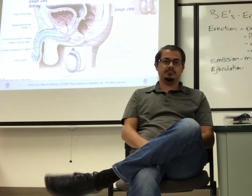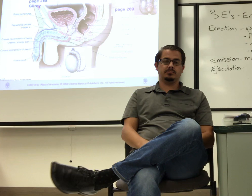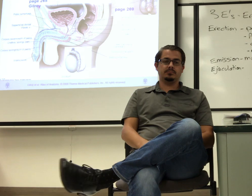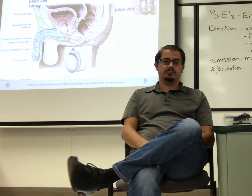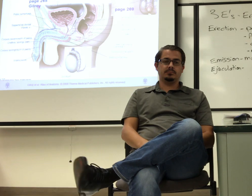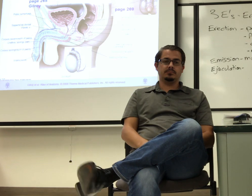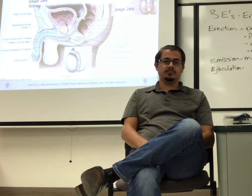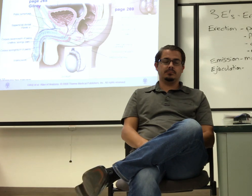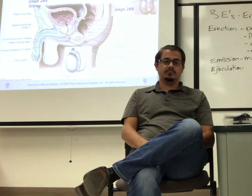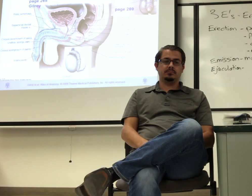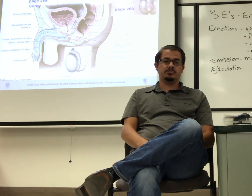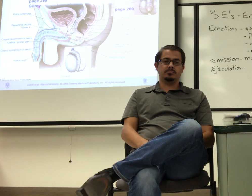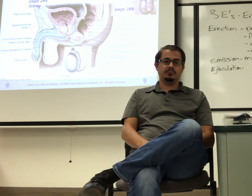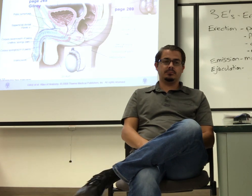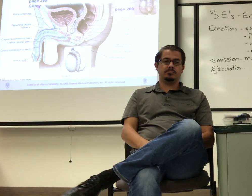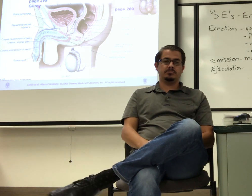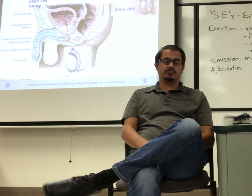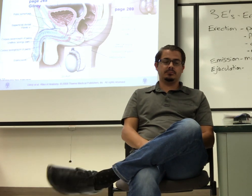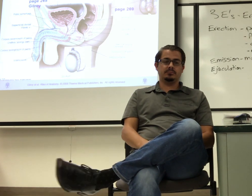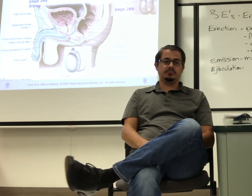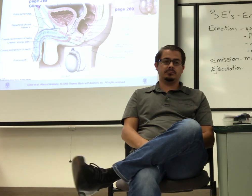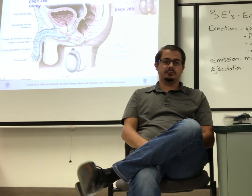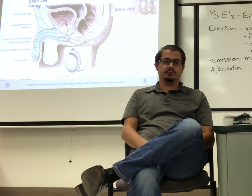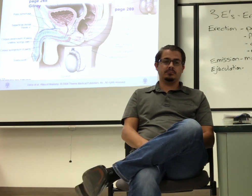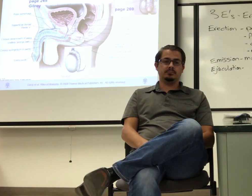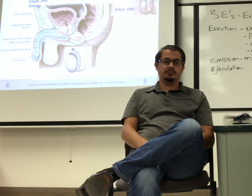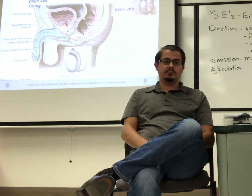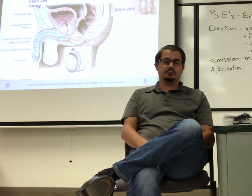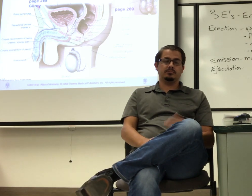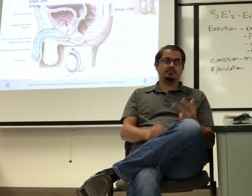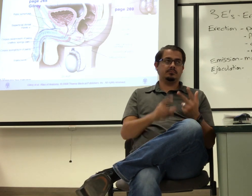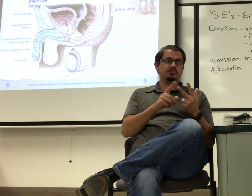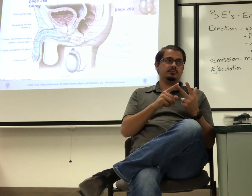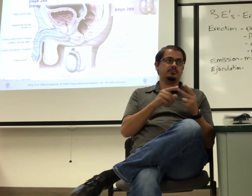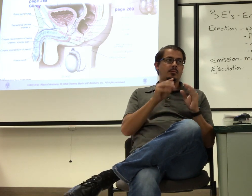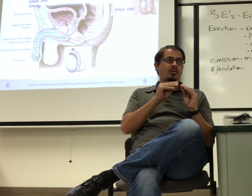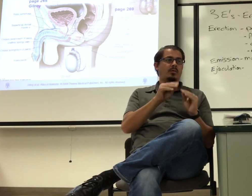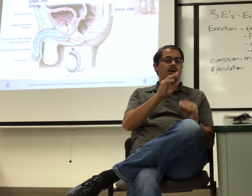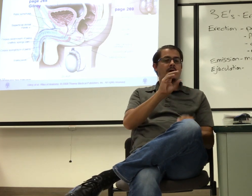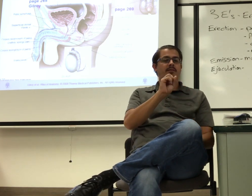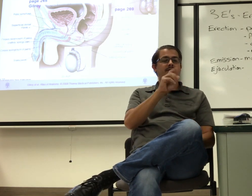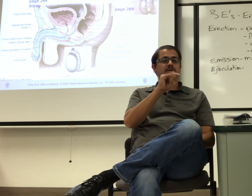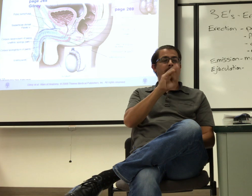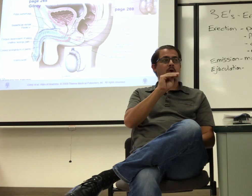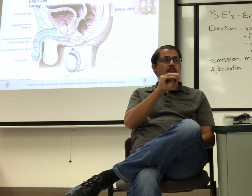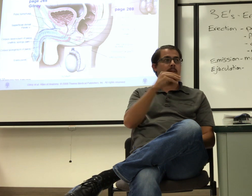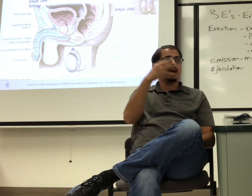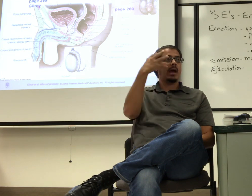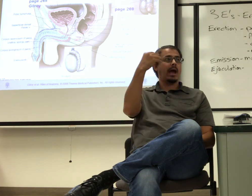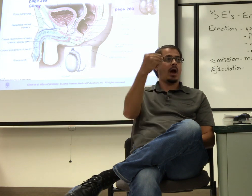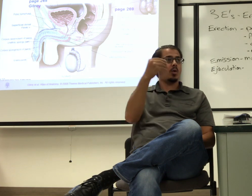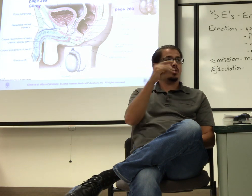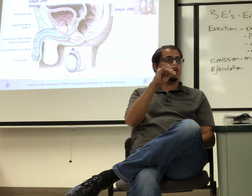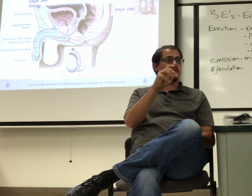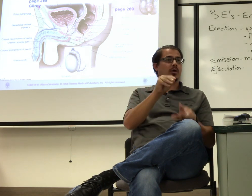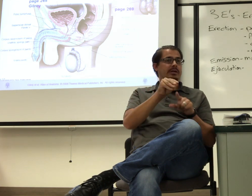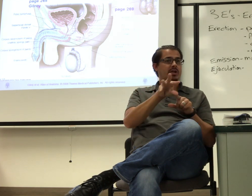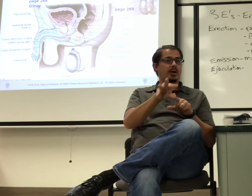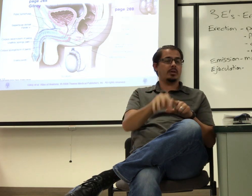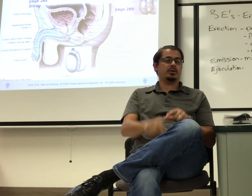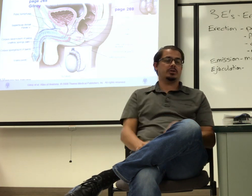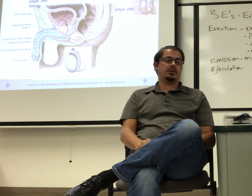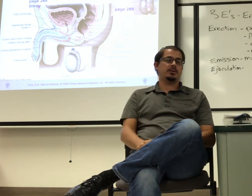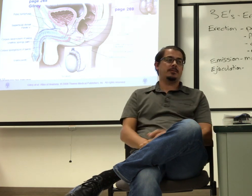Movement of sperm out of the urethra.